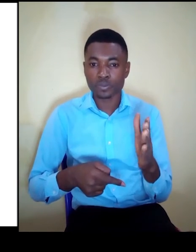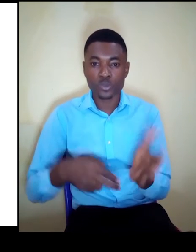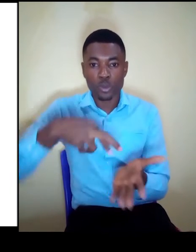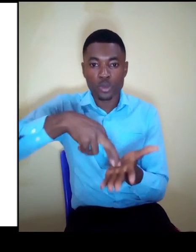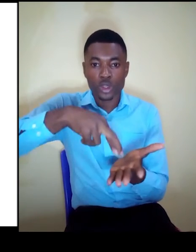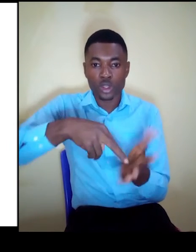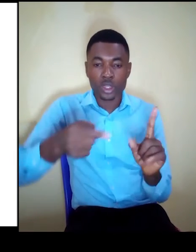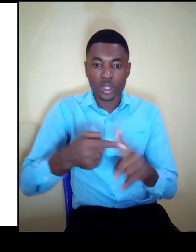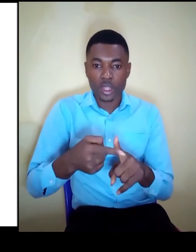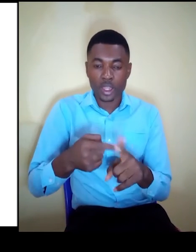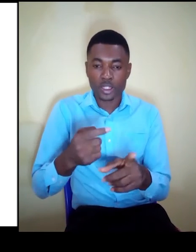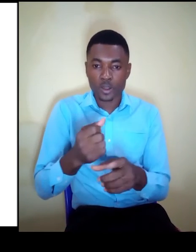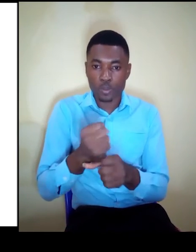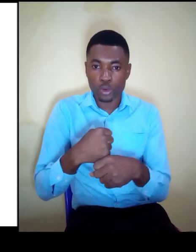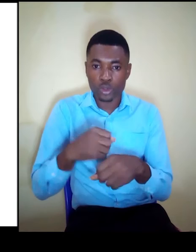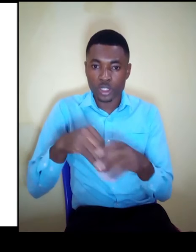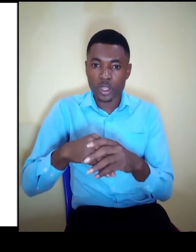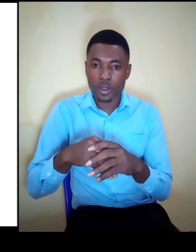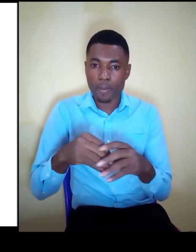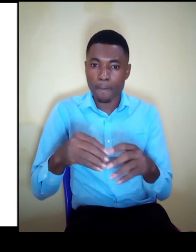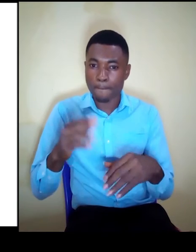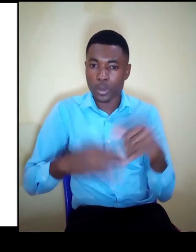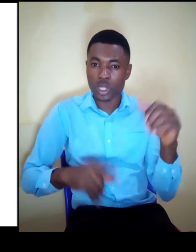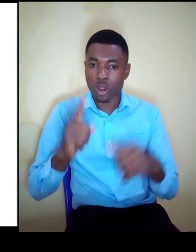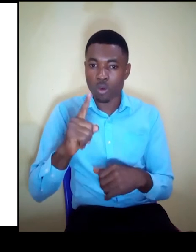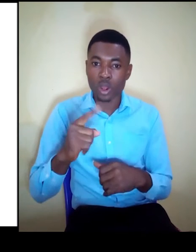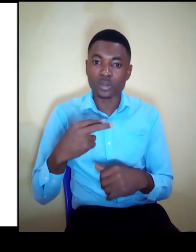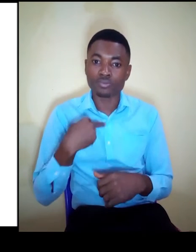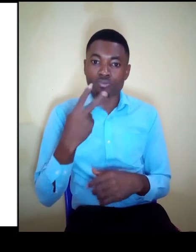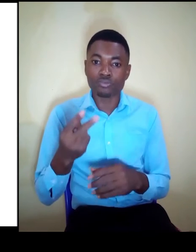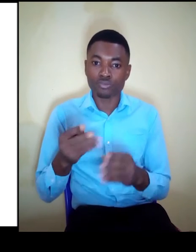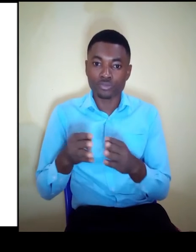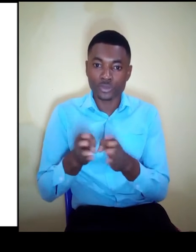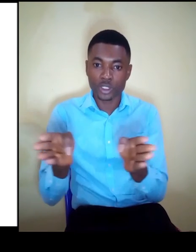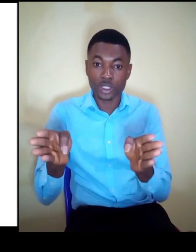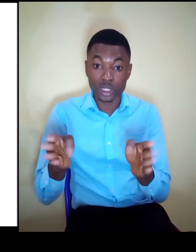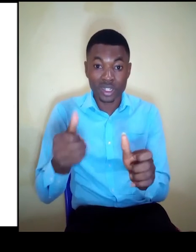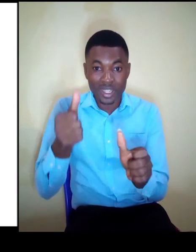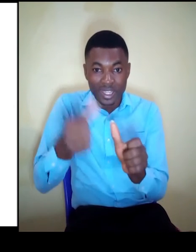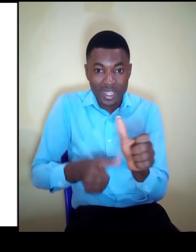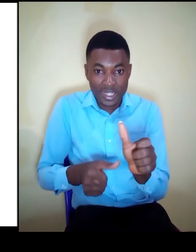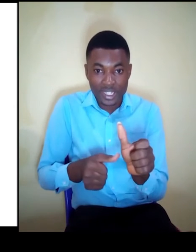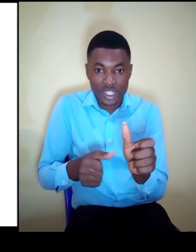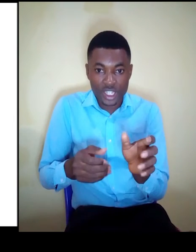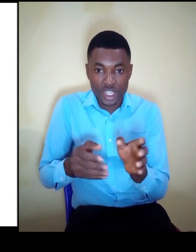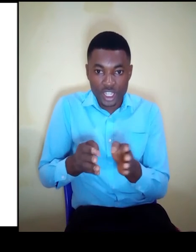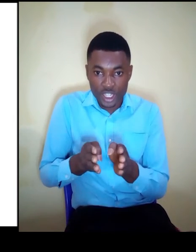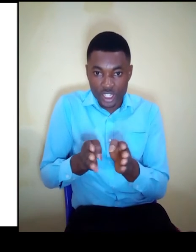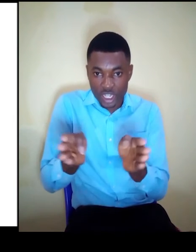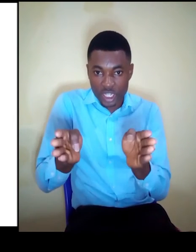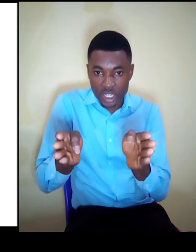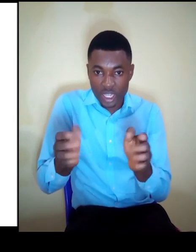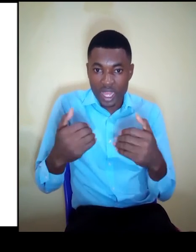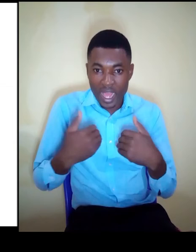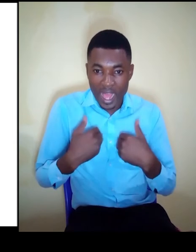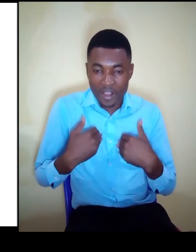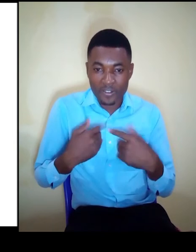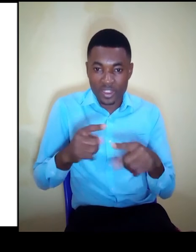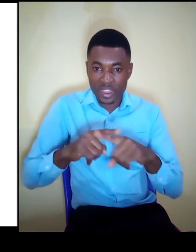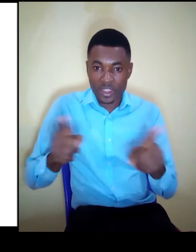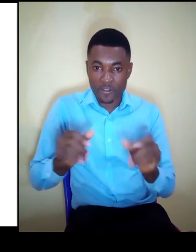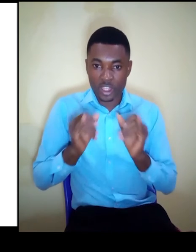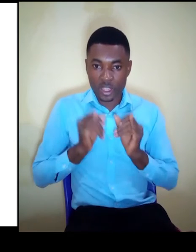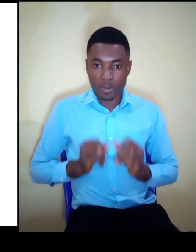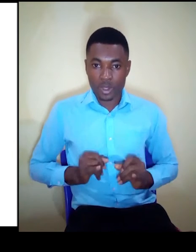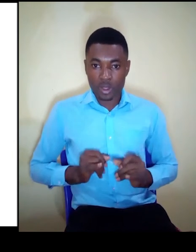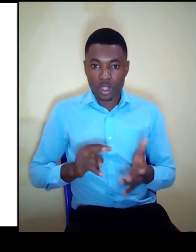one articulatory channel, and whereby each channel bears distinct and independent meaning and stand in some relationship to each